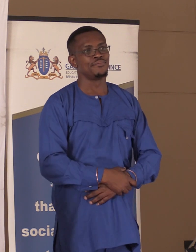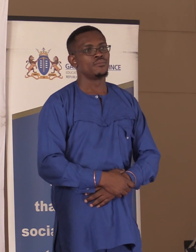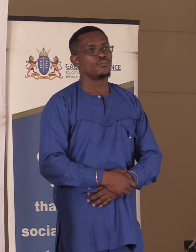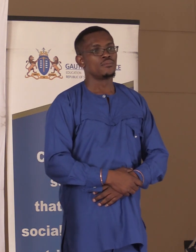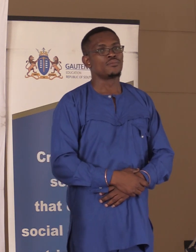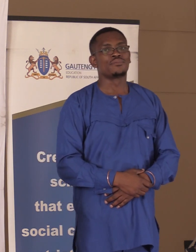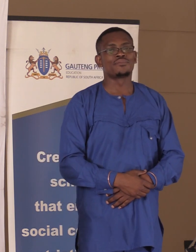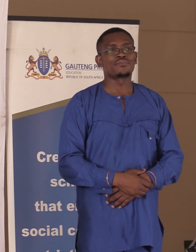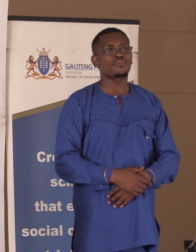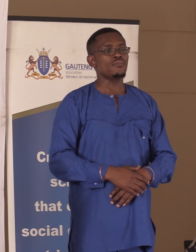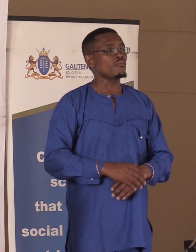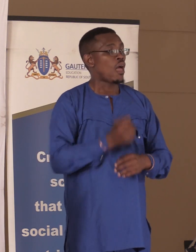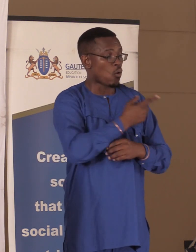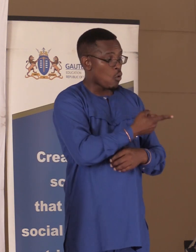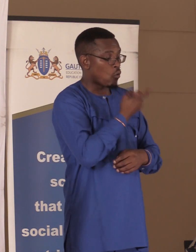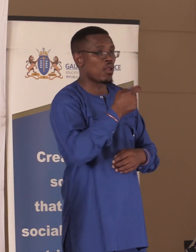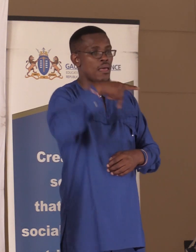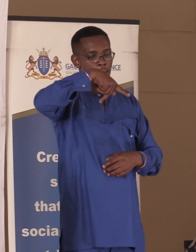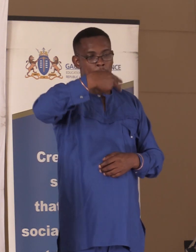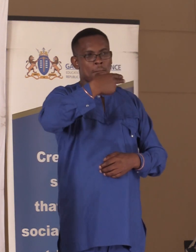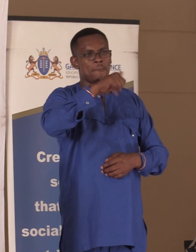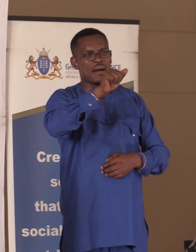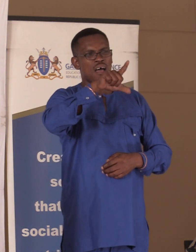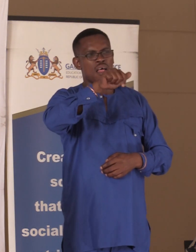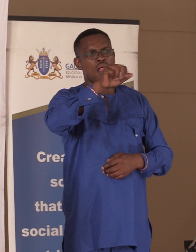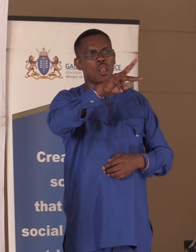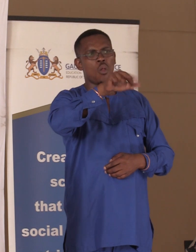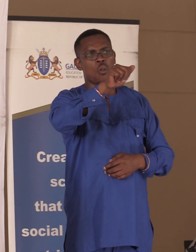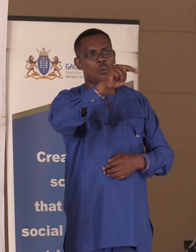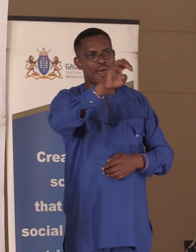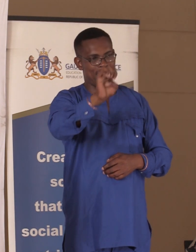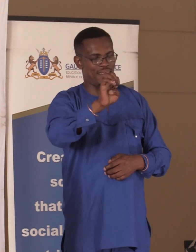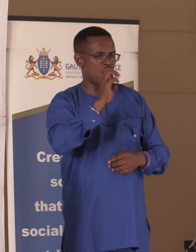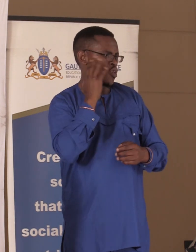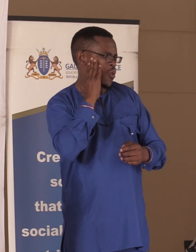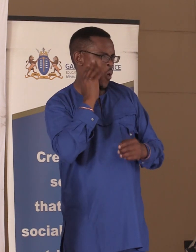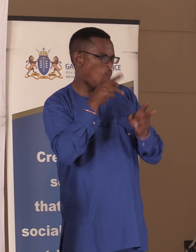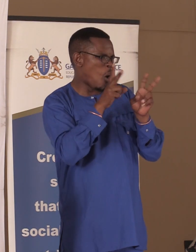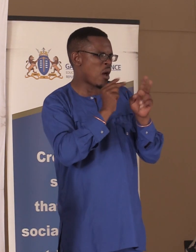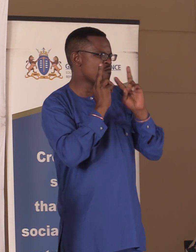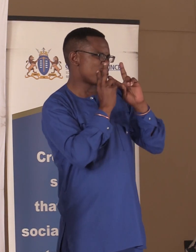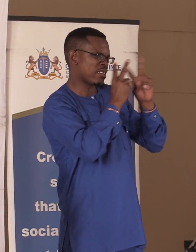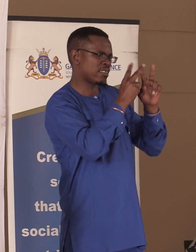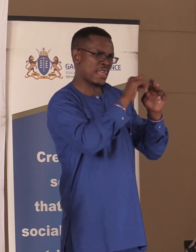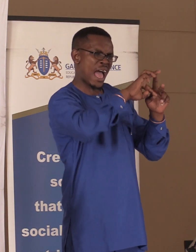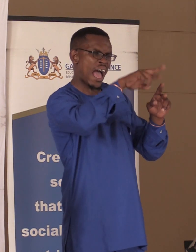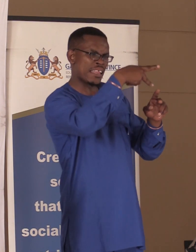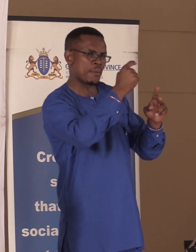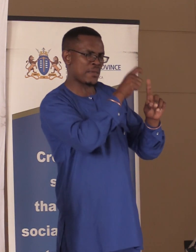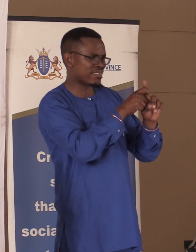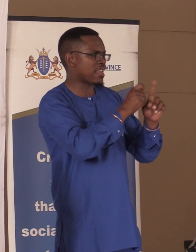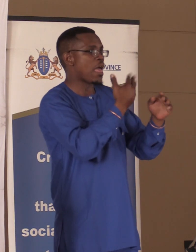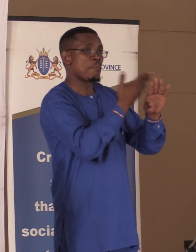On that particular note, I want to call Mepalwani. Mepalwani, you know, Heritana Go Malapeng. Before Opapa